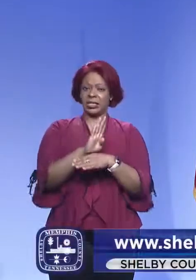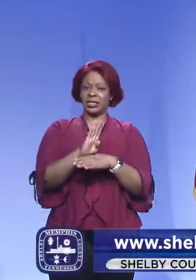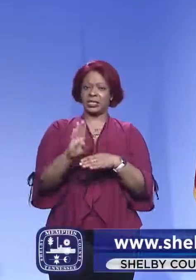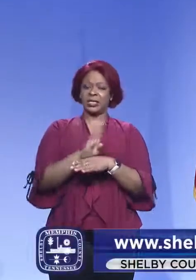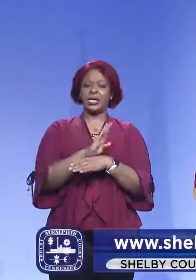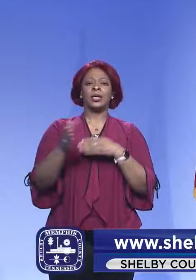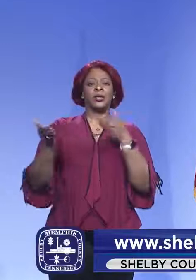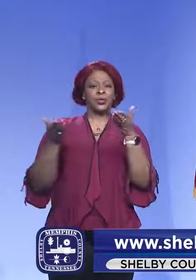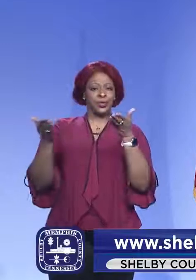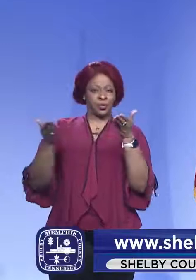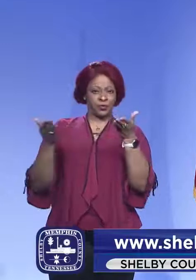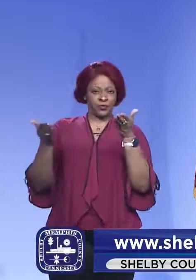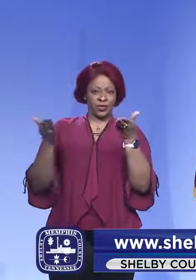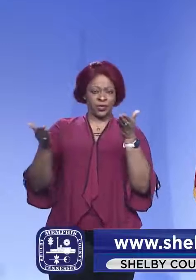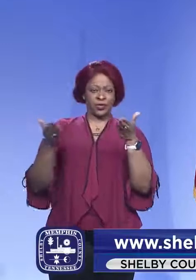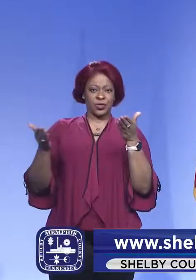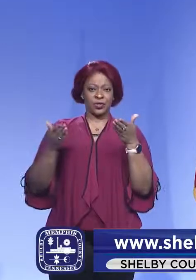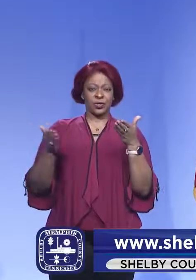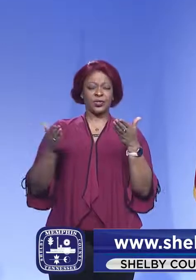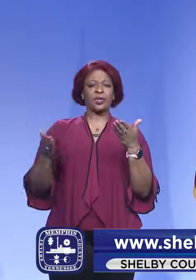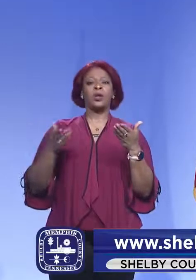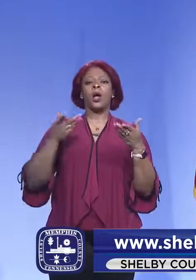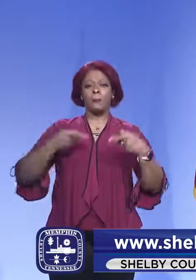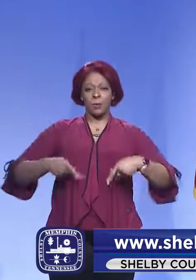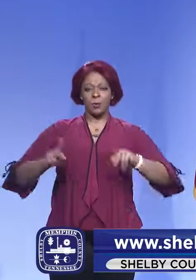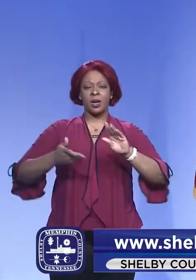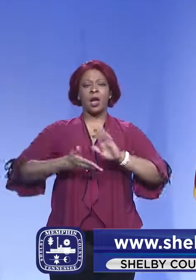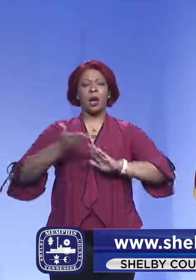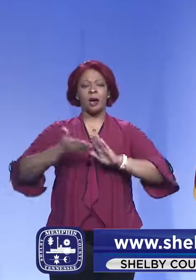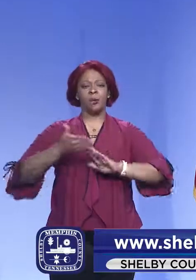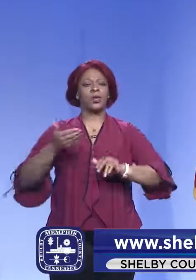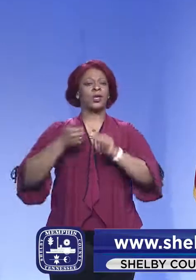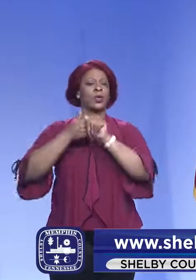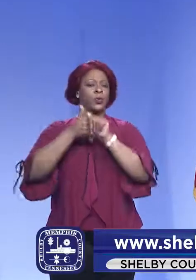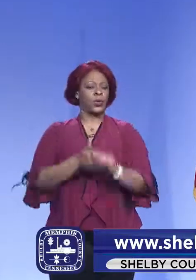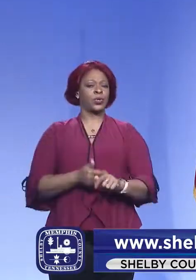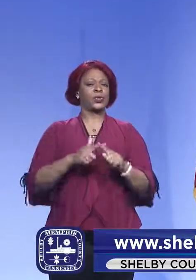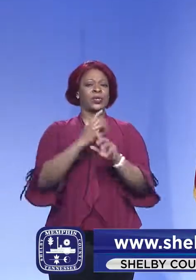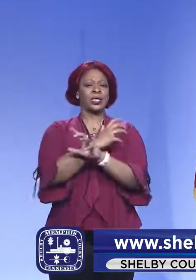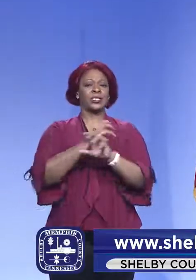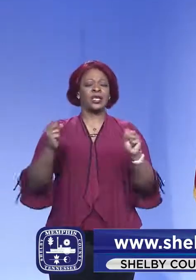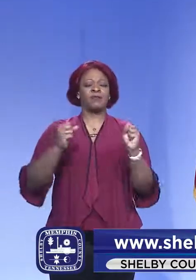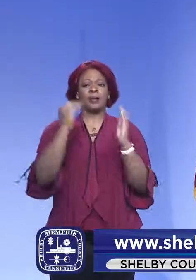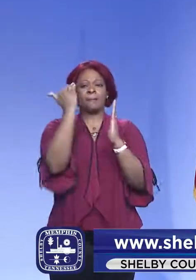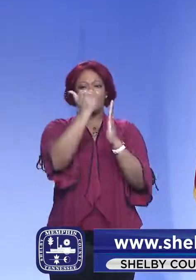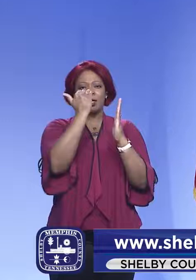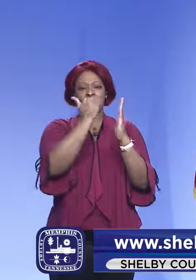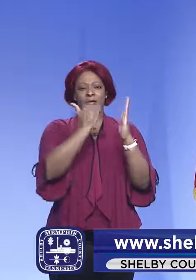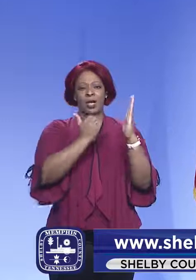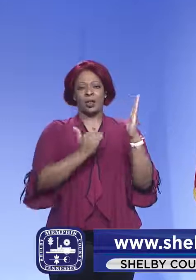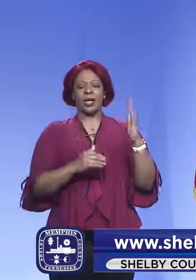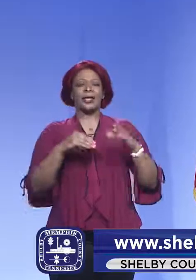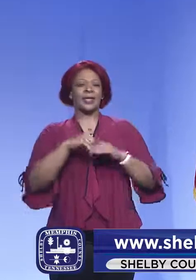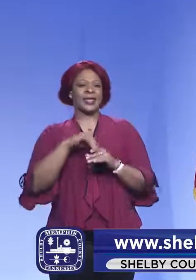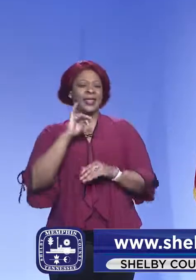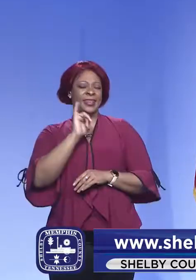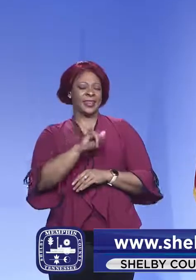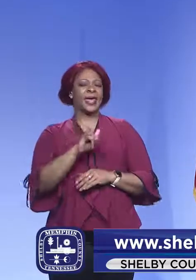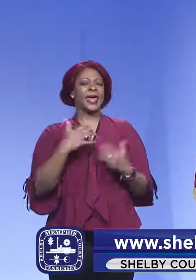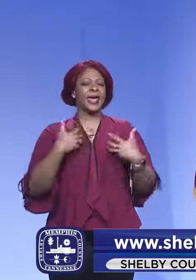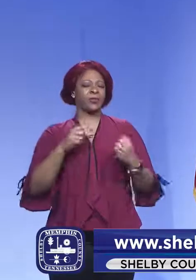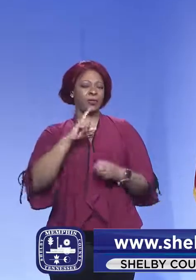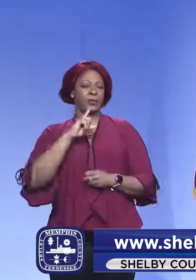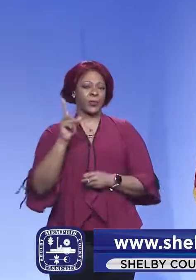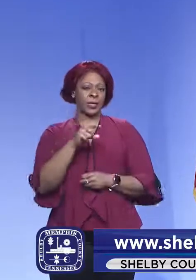and services are permitted to operate in accordance to the safety measures outlined in this health